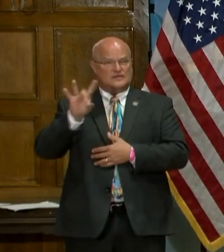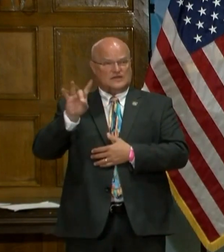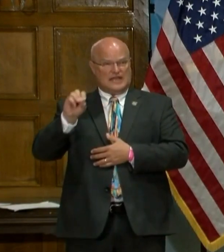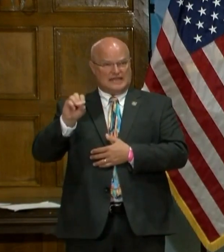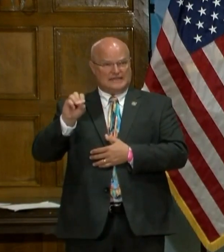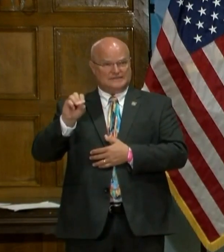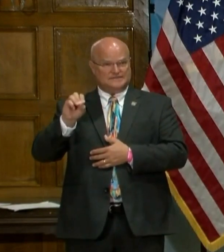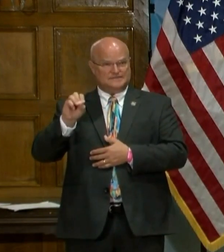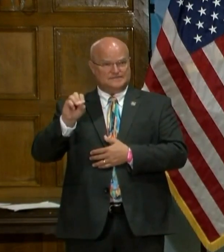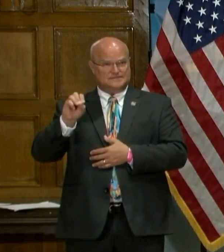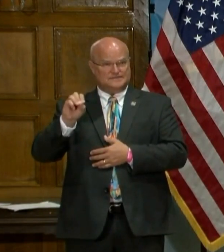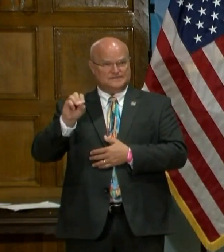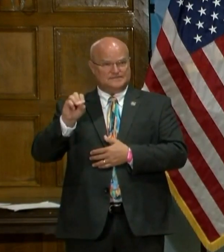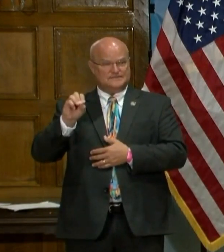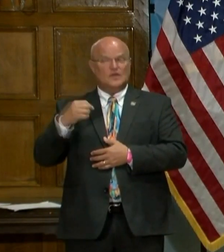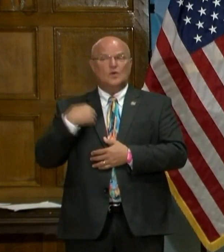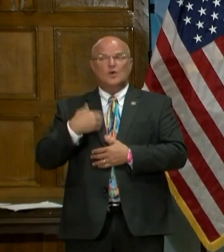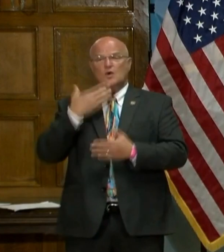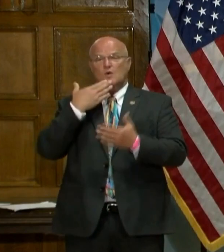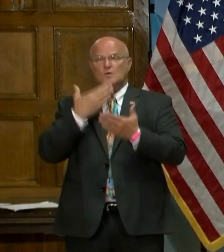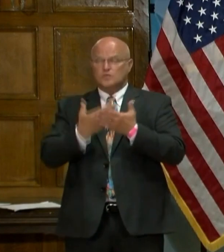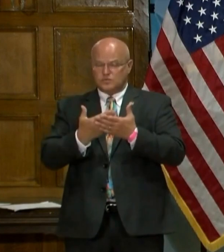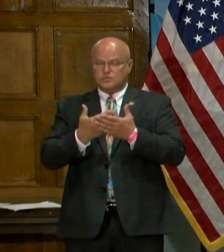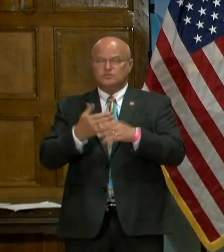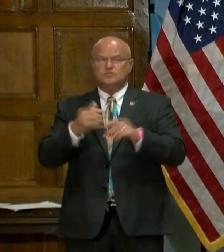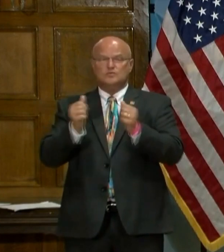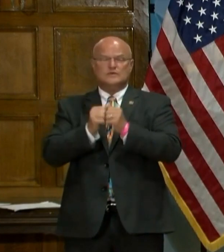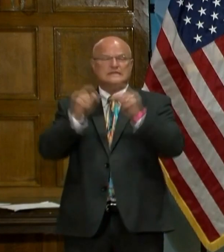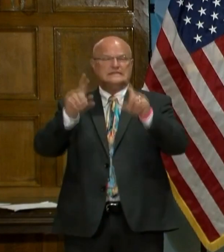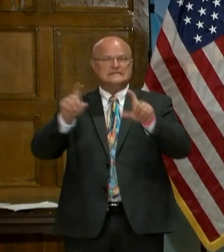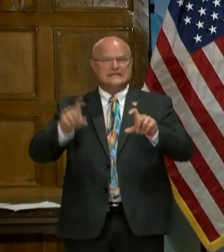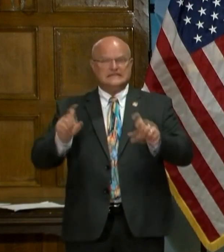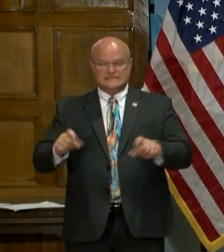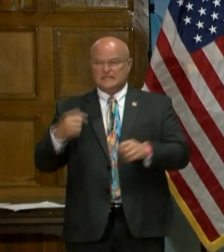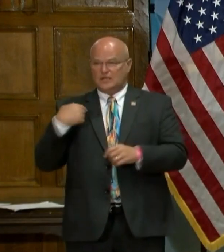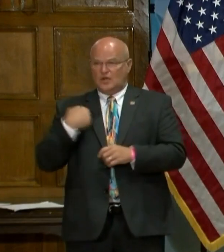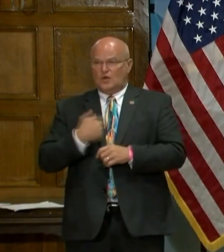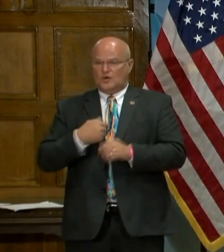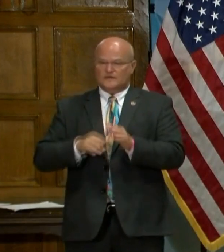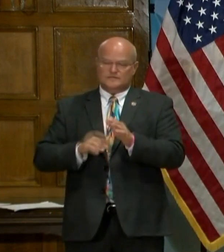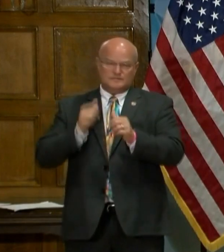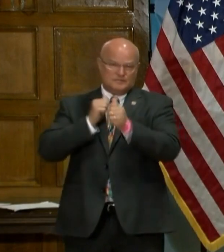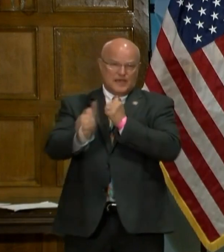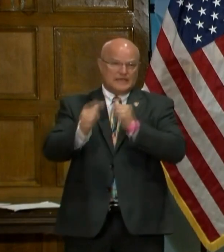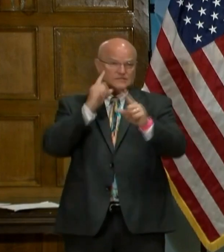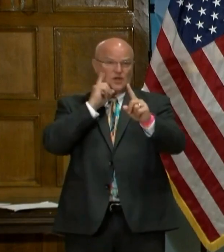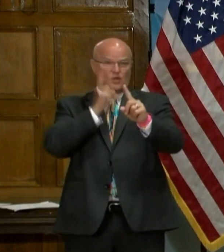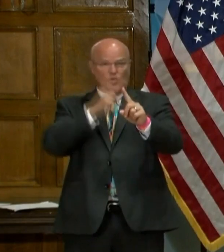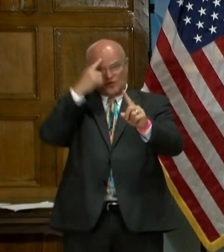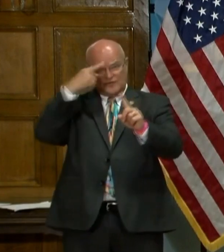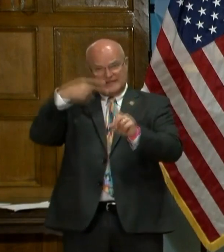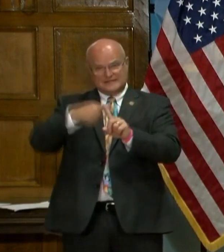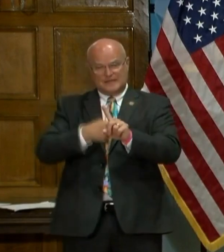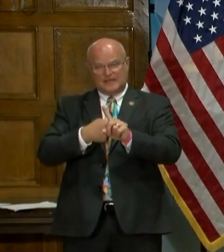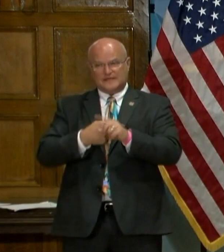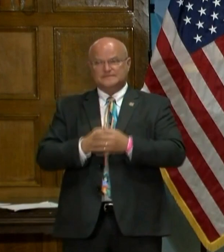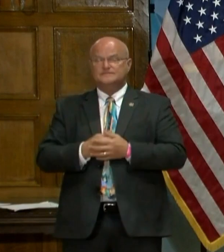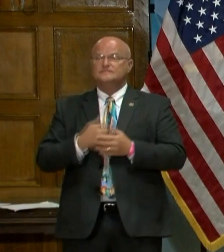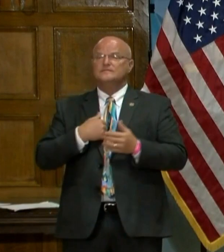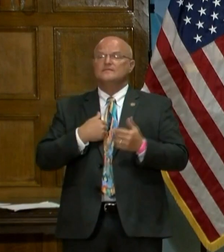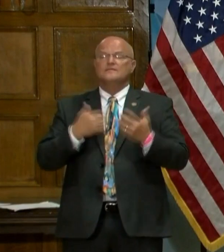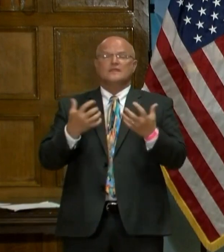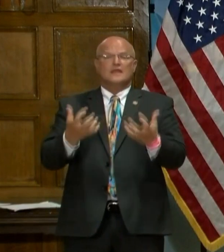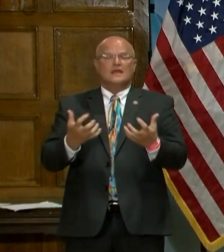148,380. So we're doing well on our testing. We've exceeded our goal for the month. I do